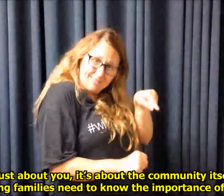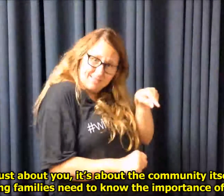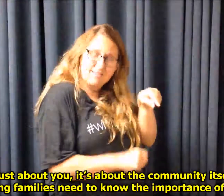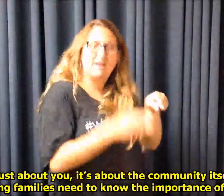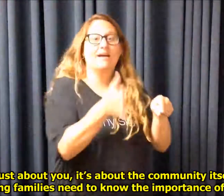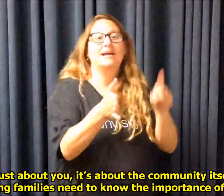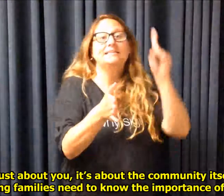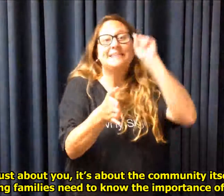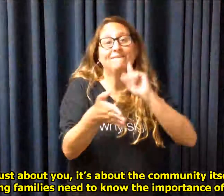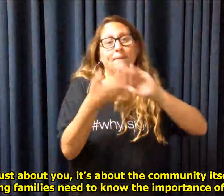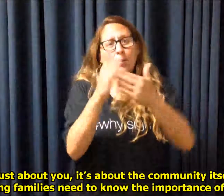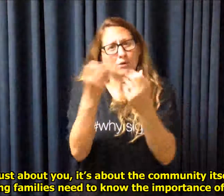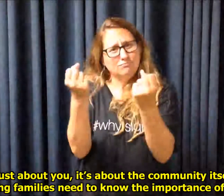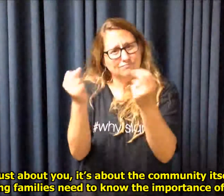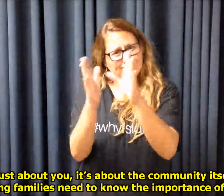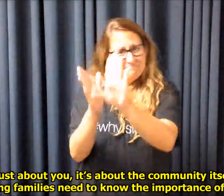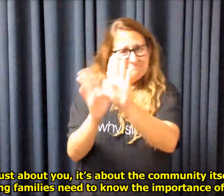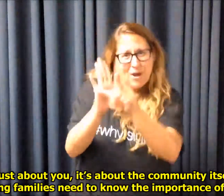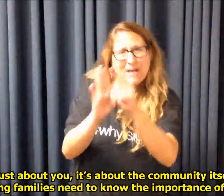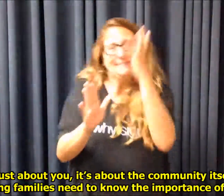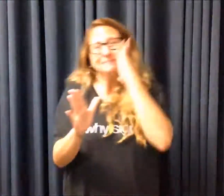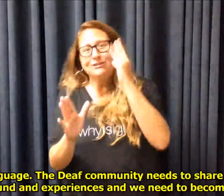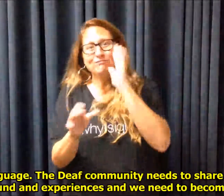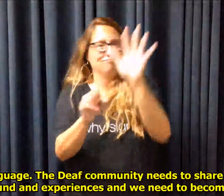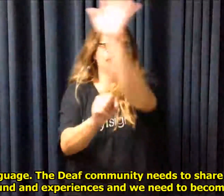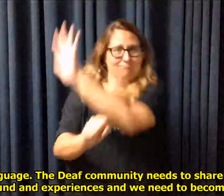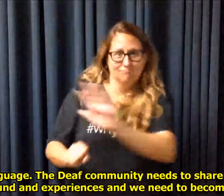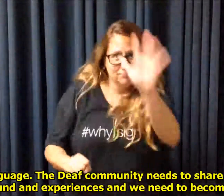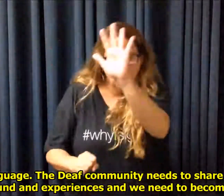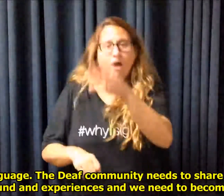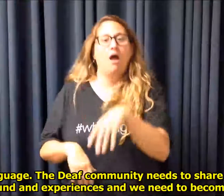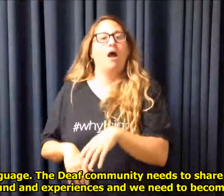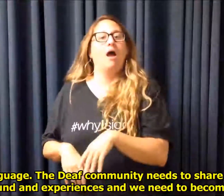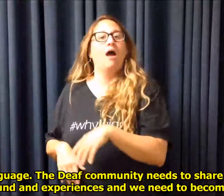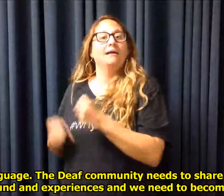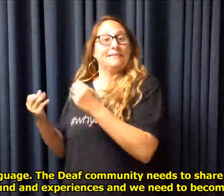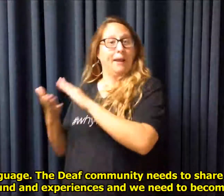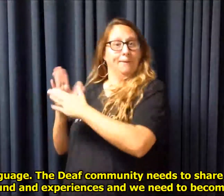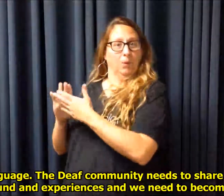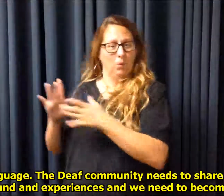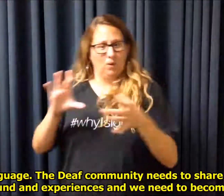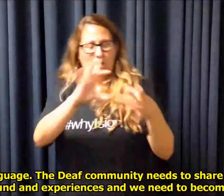itself. Hearing families need to know the importance of sign language, the deaf community needs to share their background